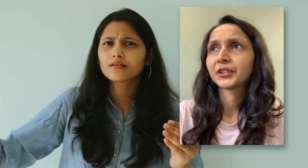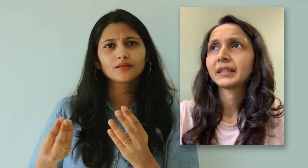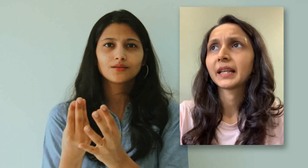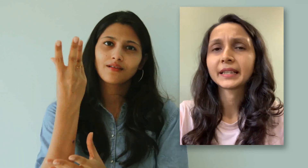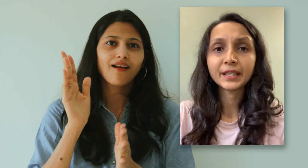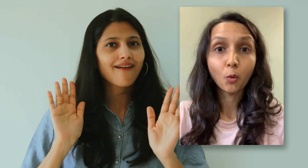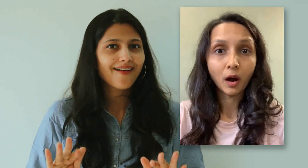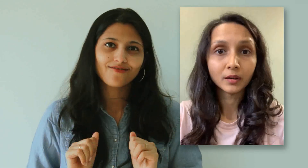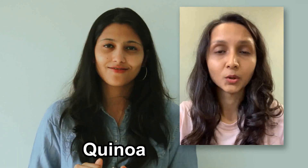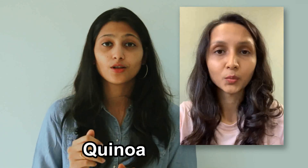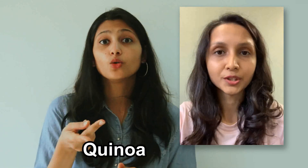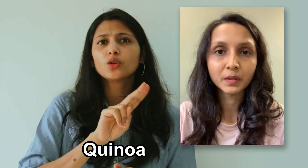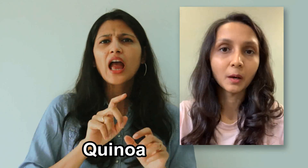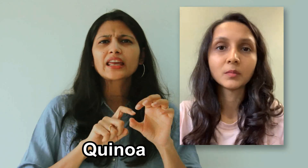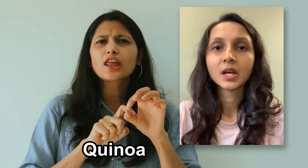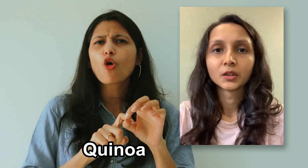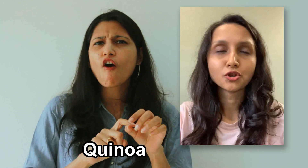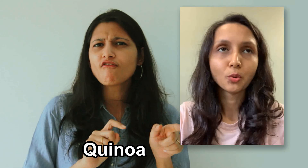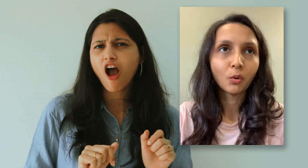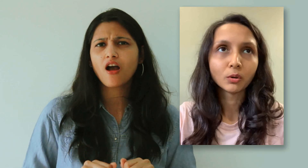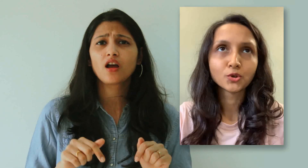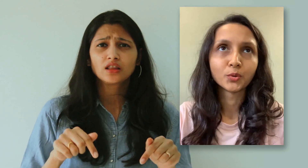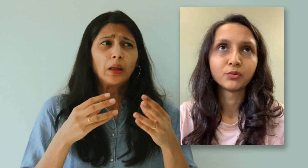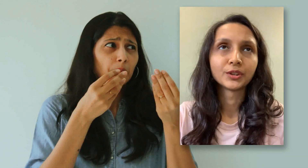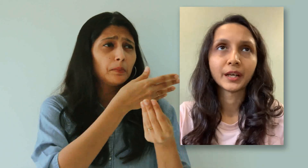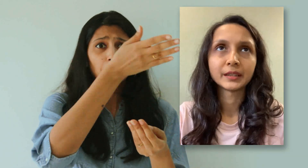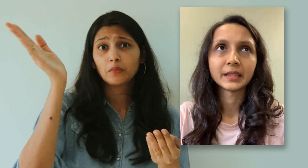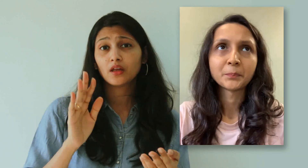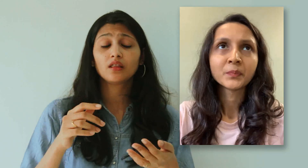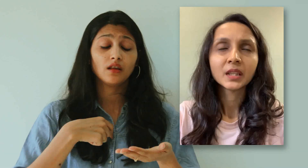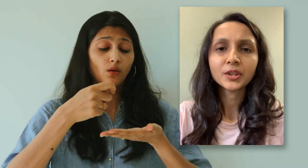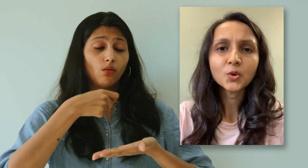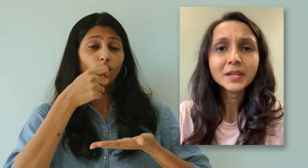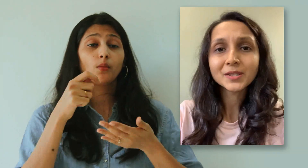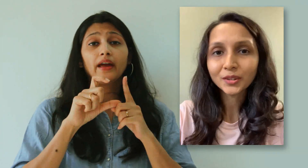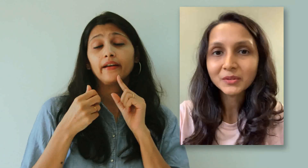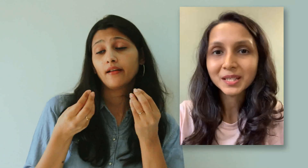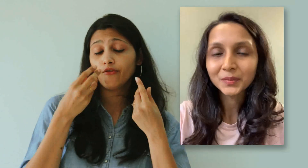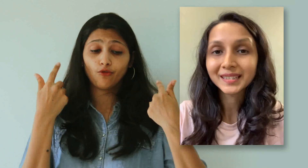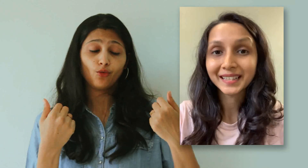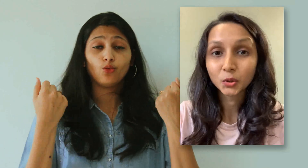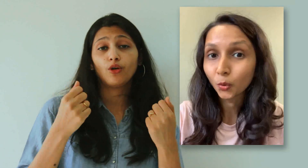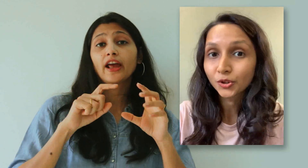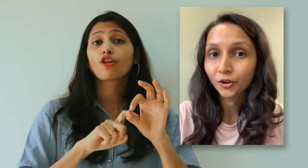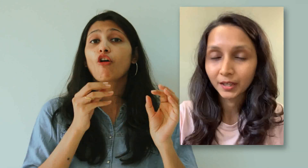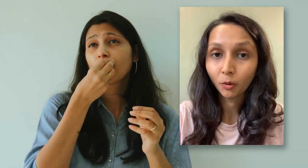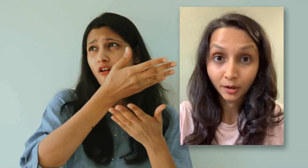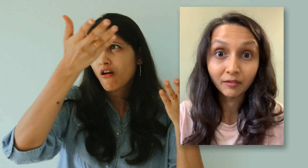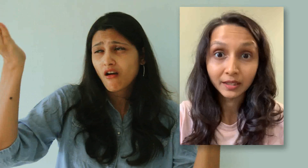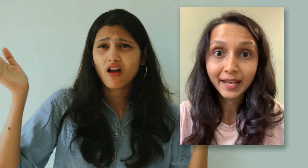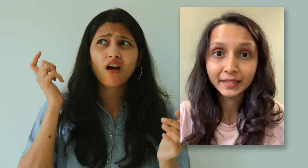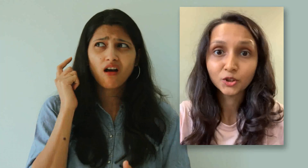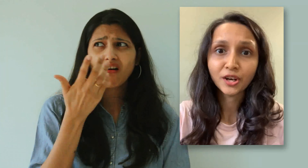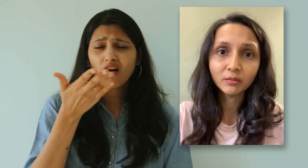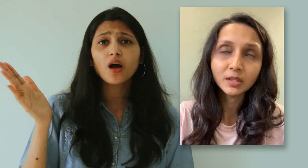at a grain like quinoa, which has become the so-called superfood currently. Now, quinoa is not even something that grows on